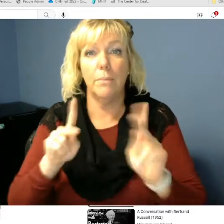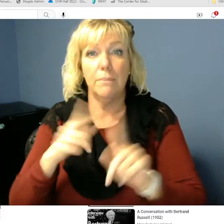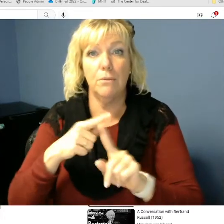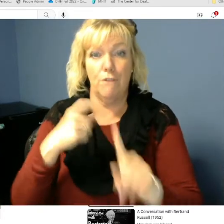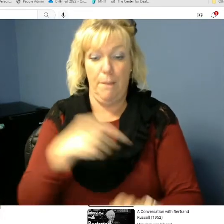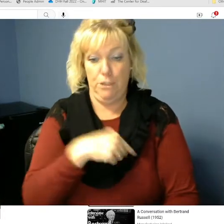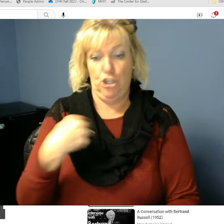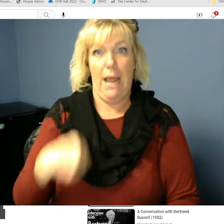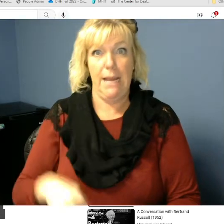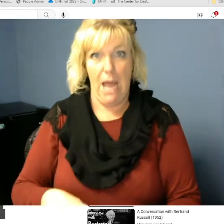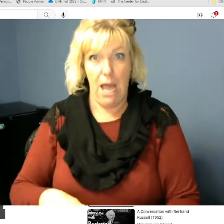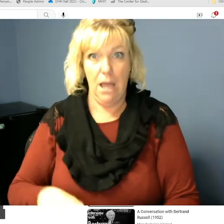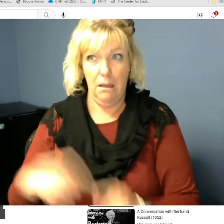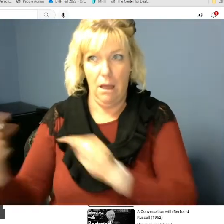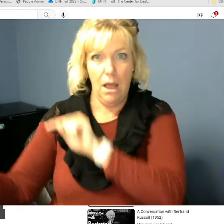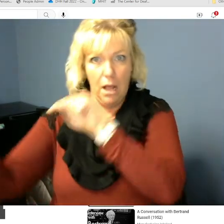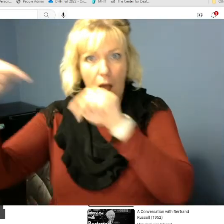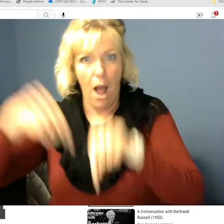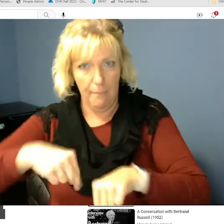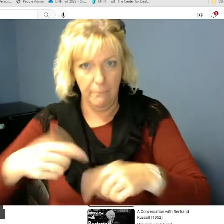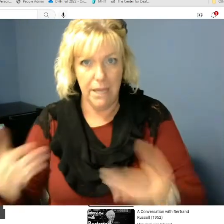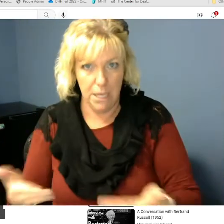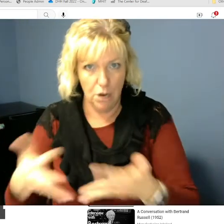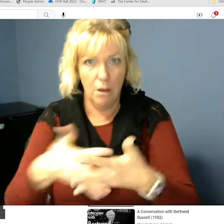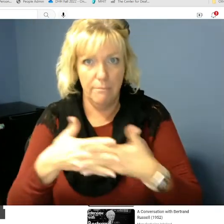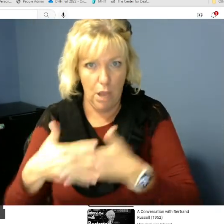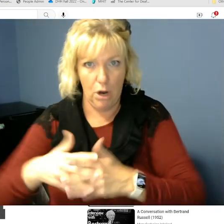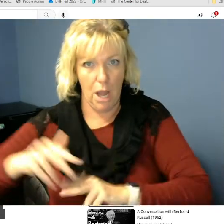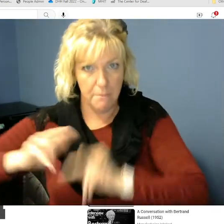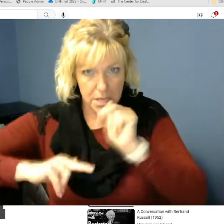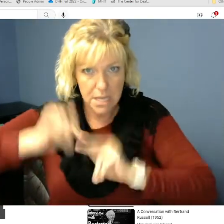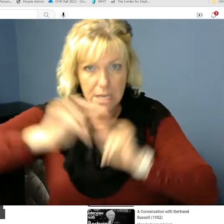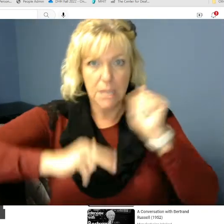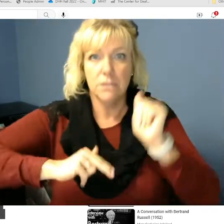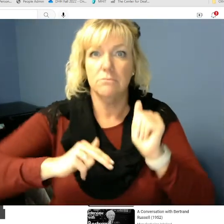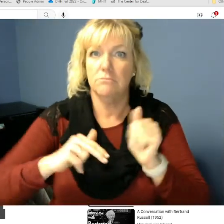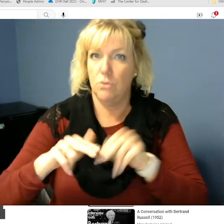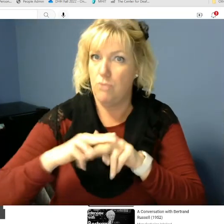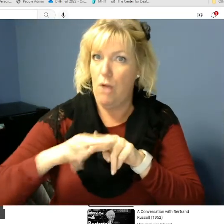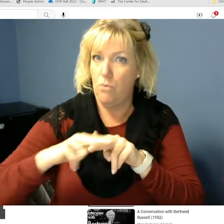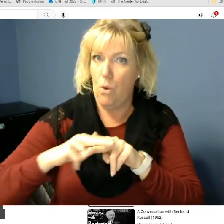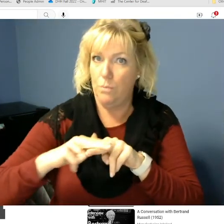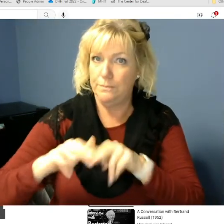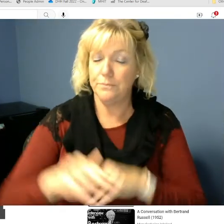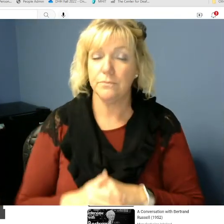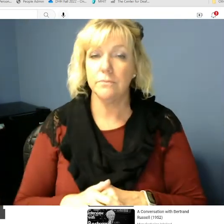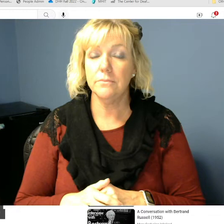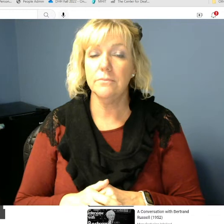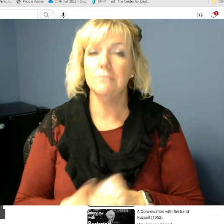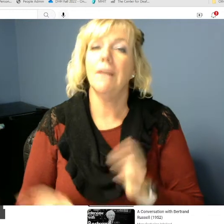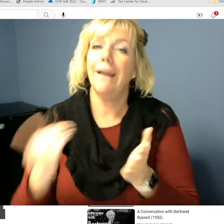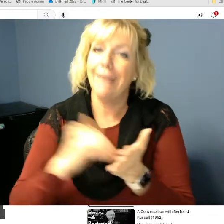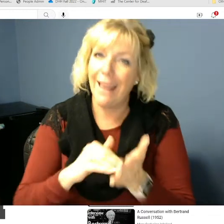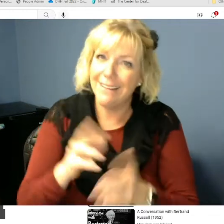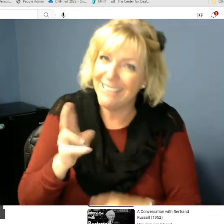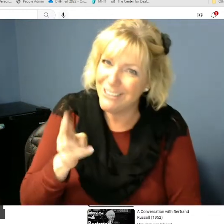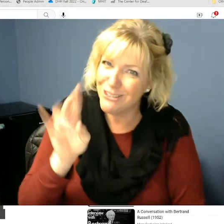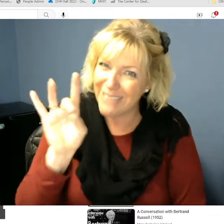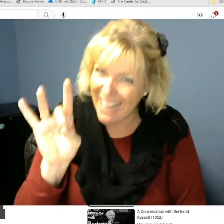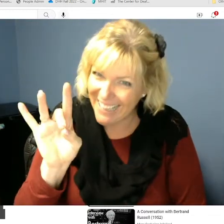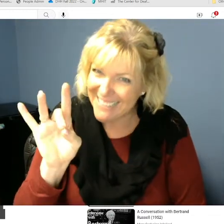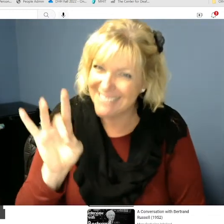They're largely going to build the railroad. And then again, if you're in History 8, you'll see how that